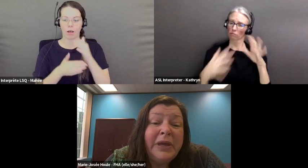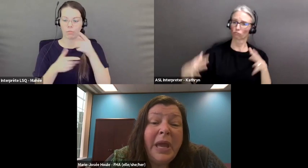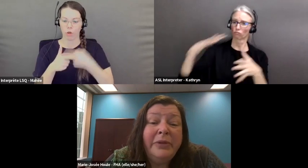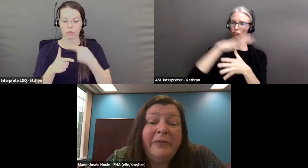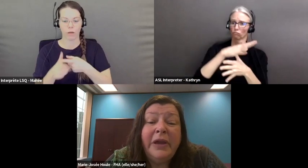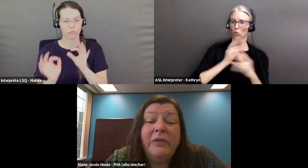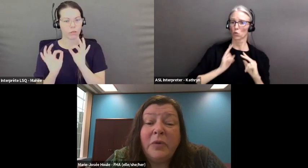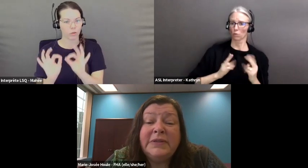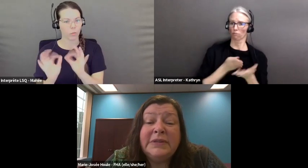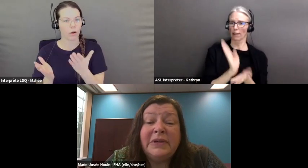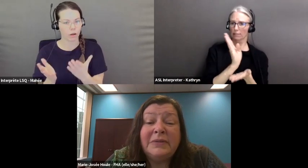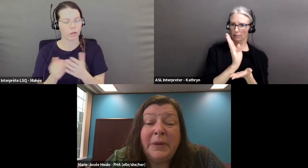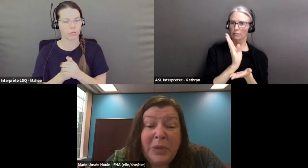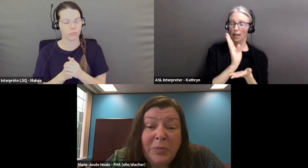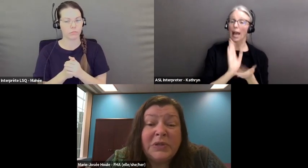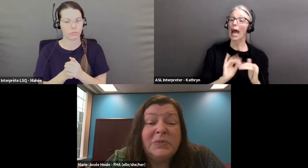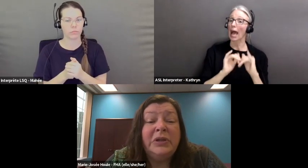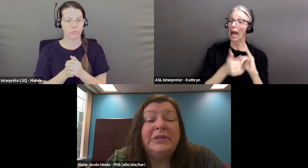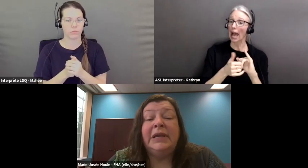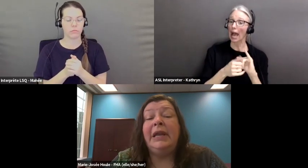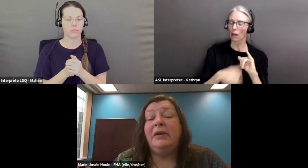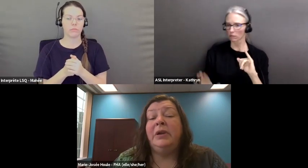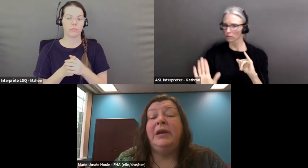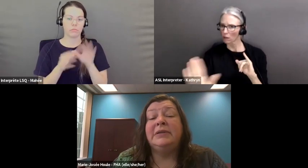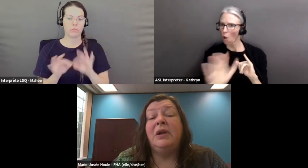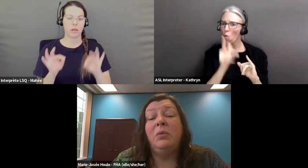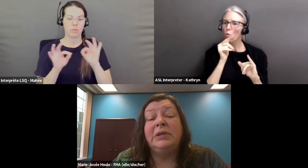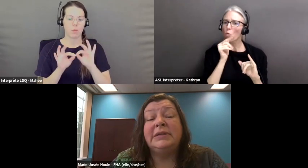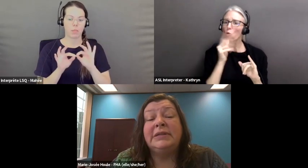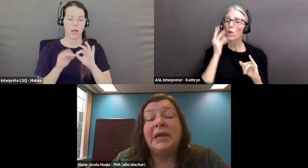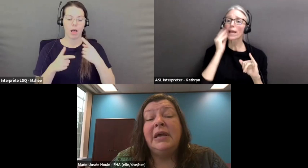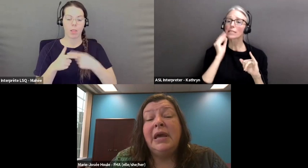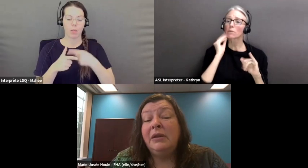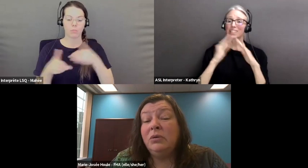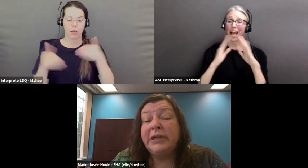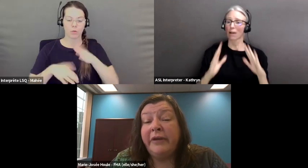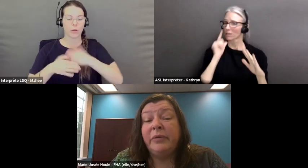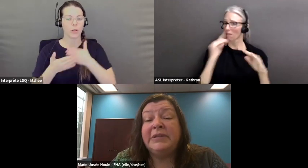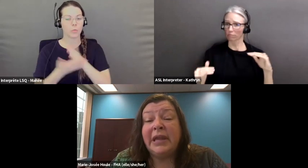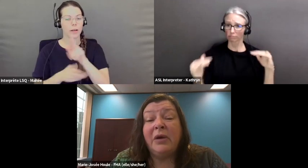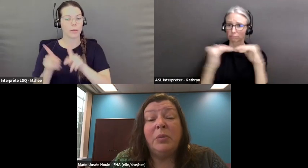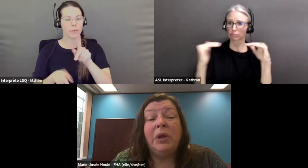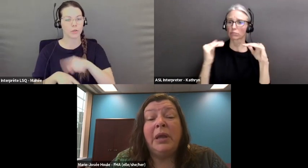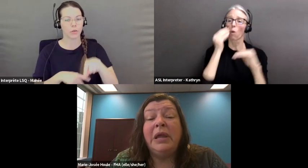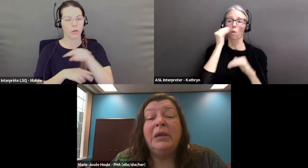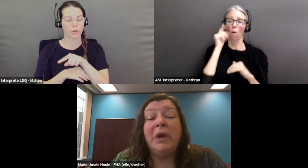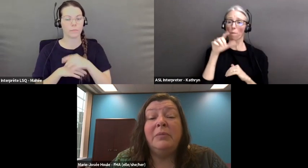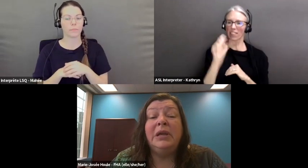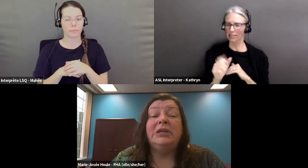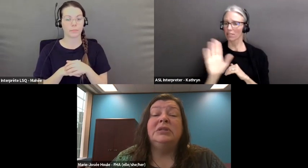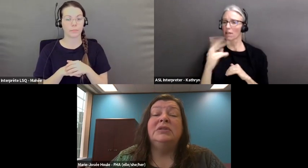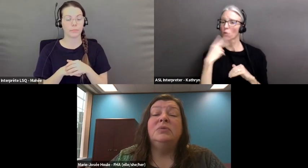this by amplifying the voices of people experiencing inadequate housing and homelessness and holding governments accountable and